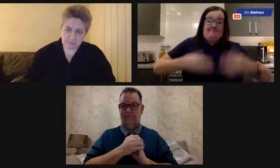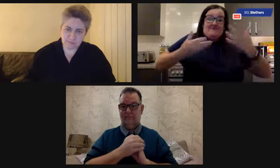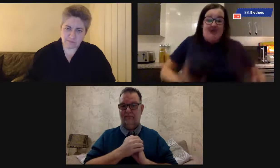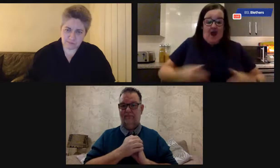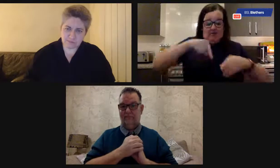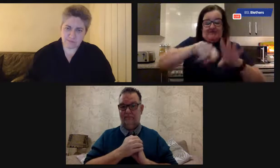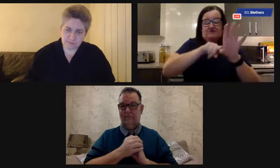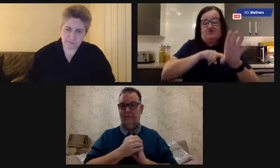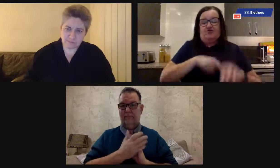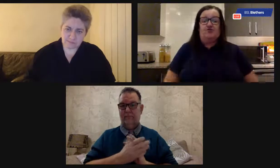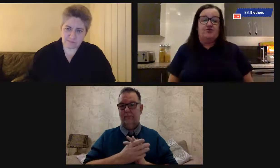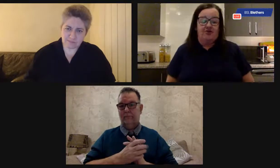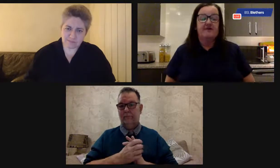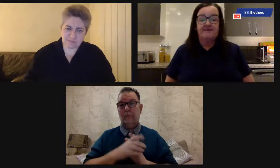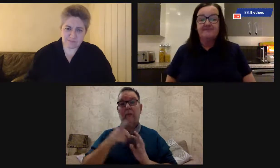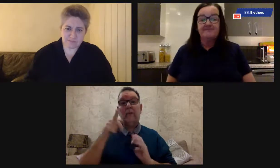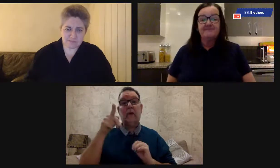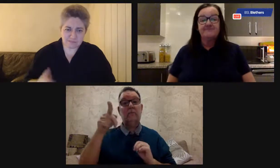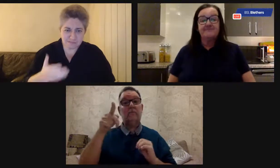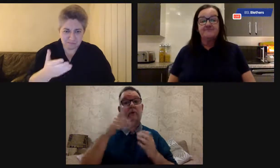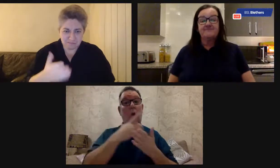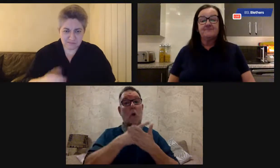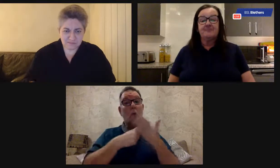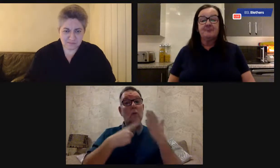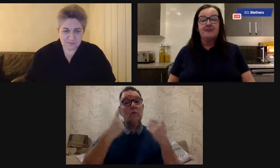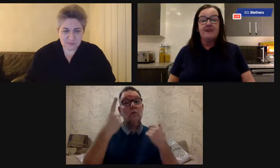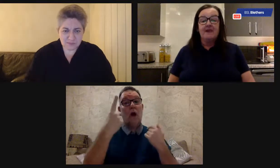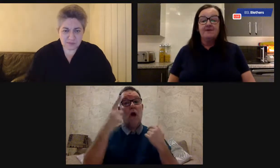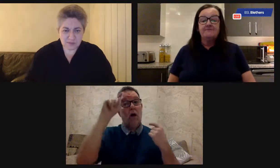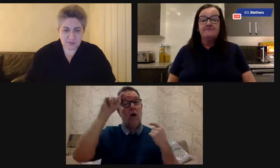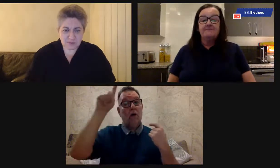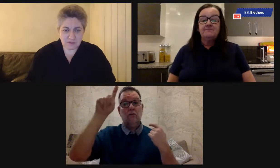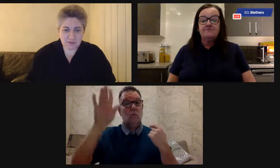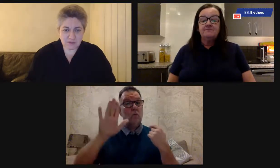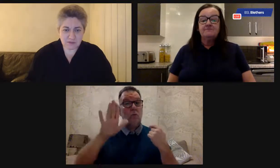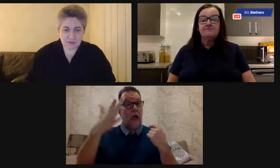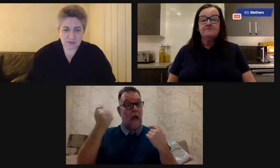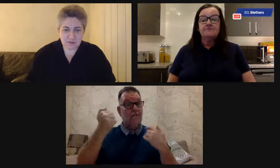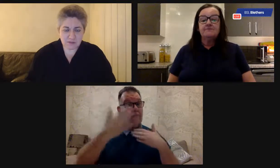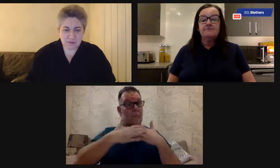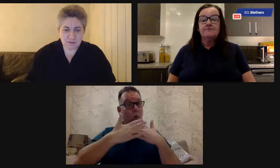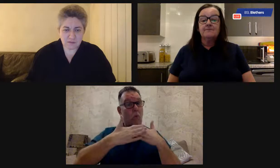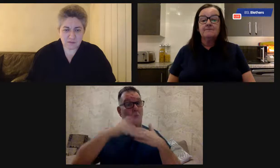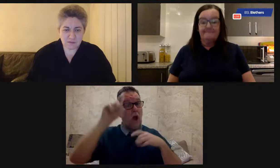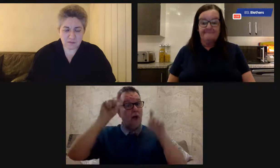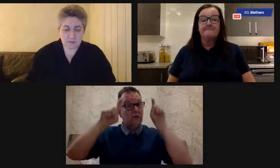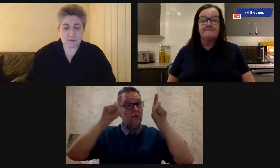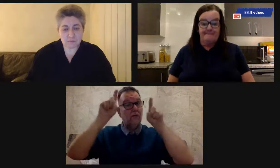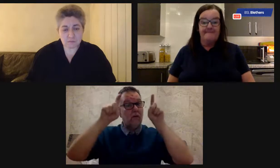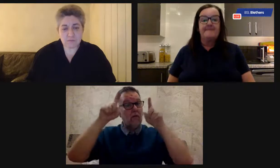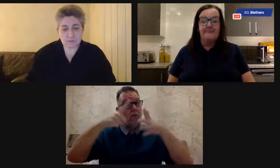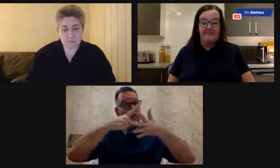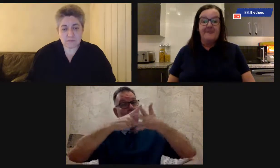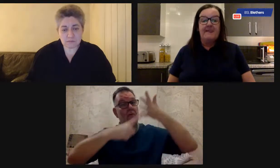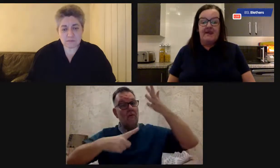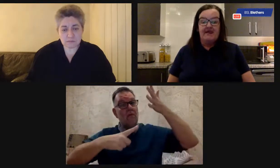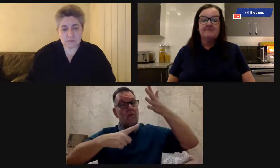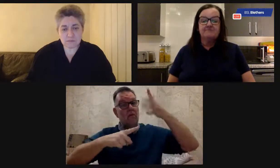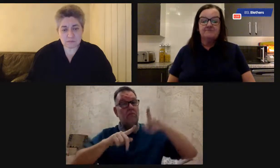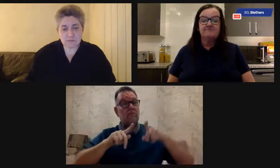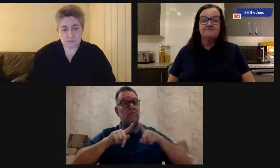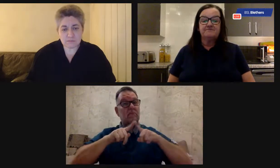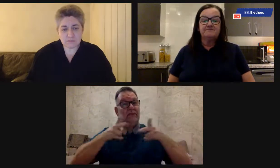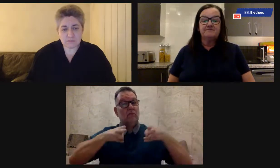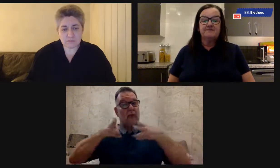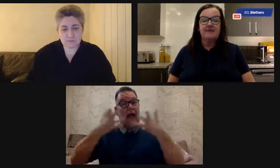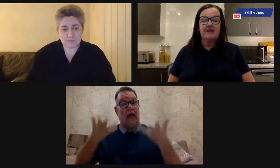a every year event from this year. So it'll be an annual event. And that's not just our only